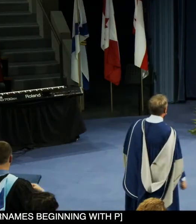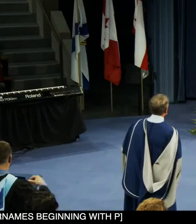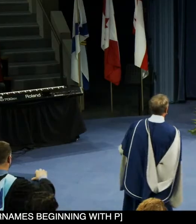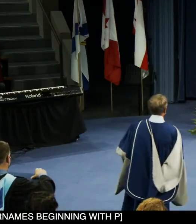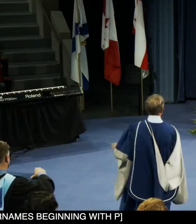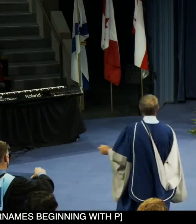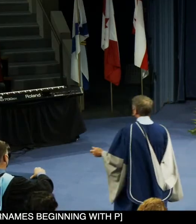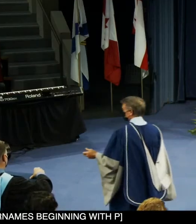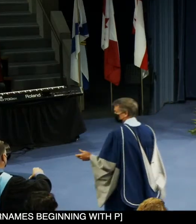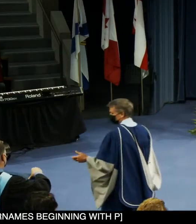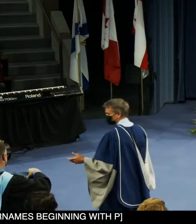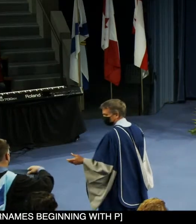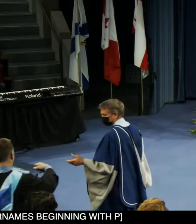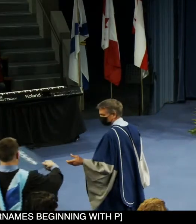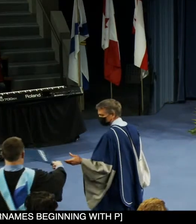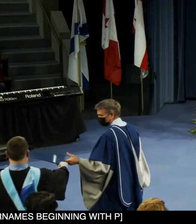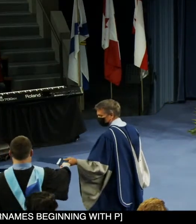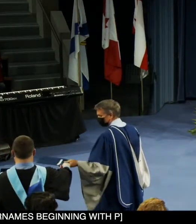Sarah Richard.